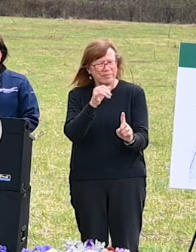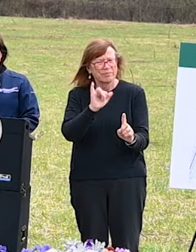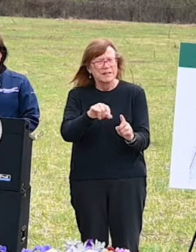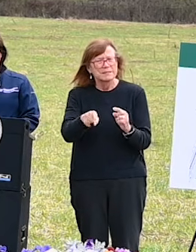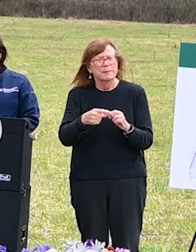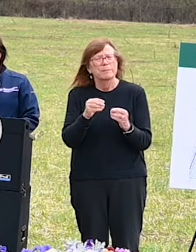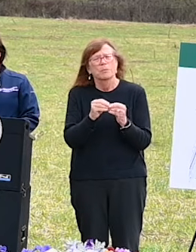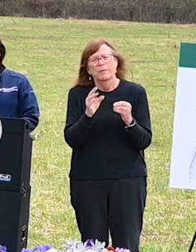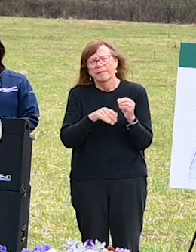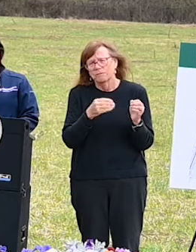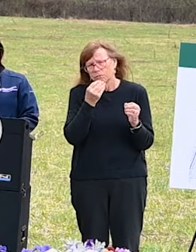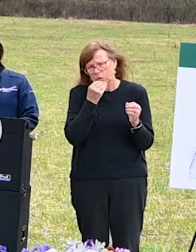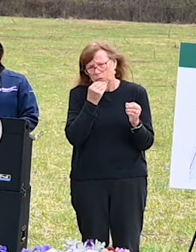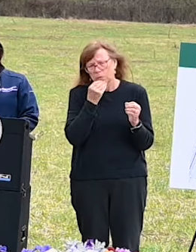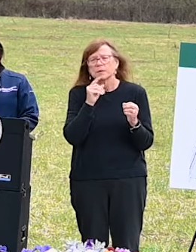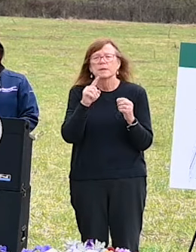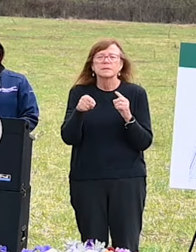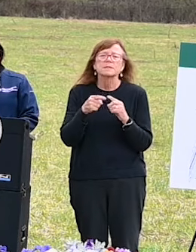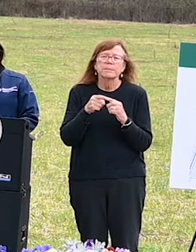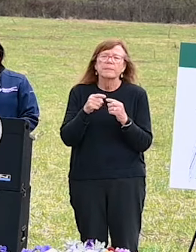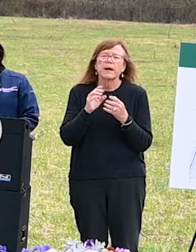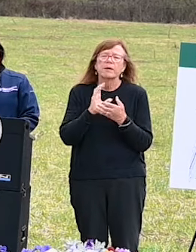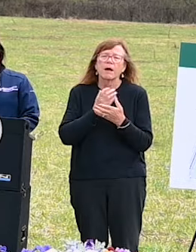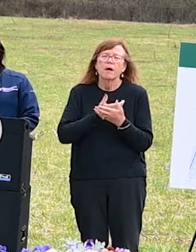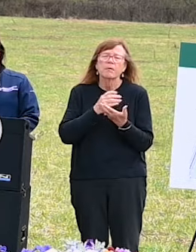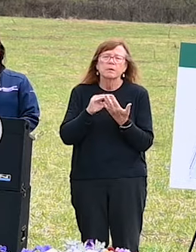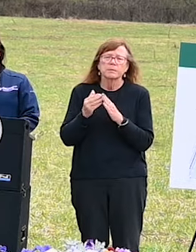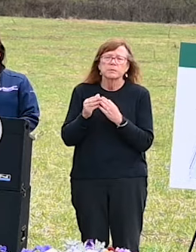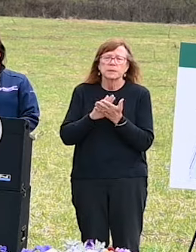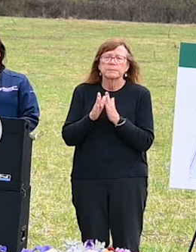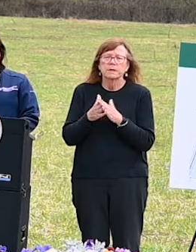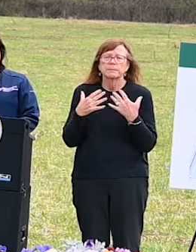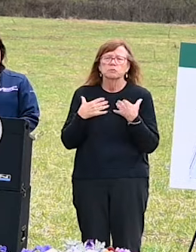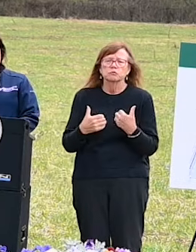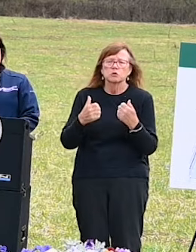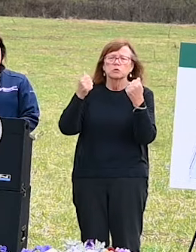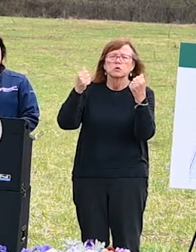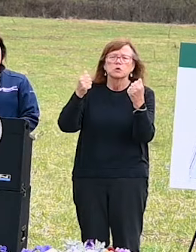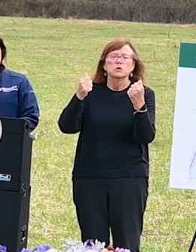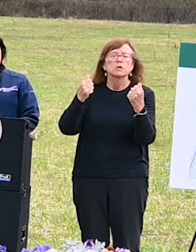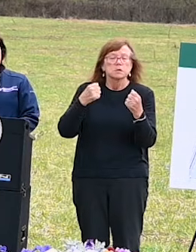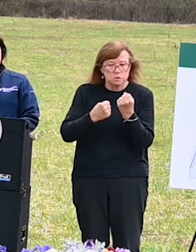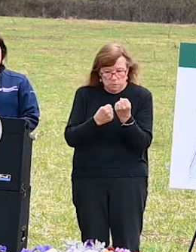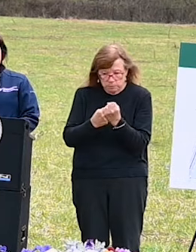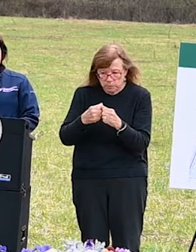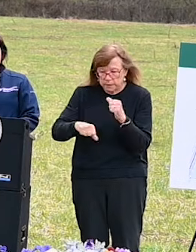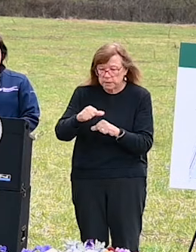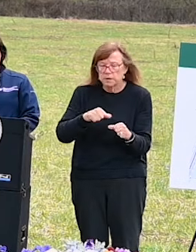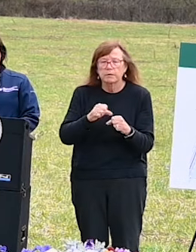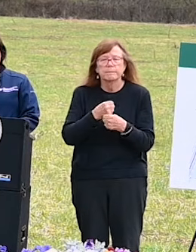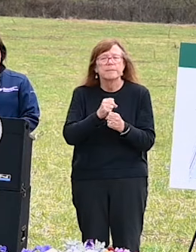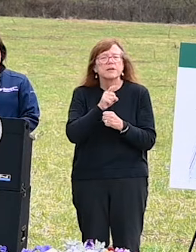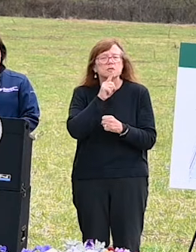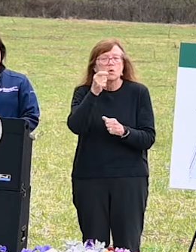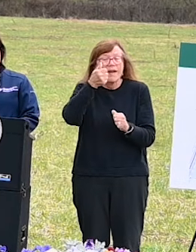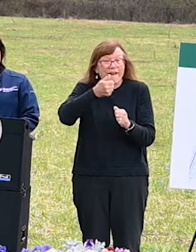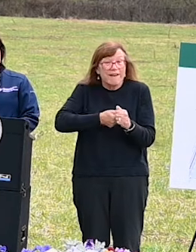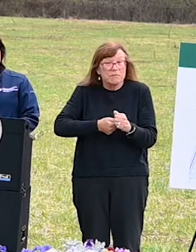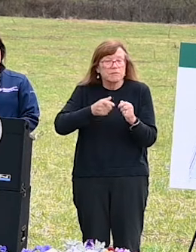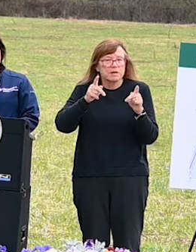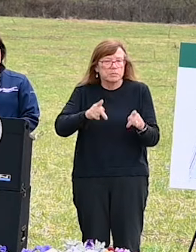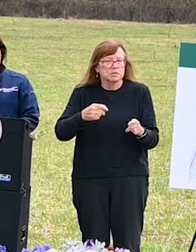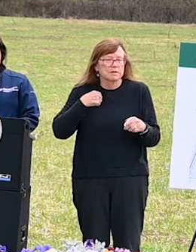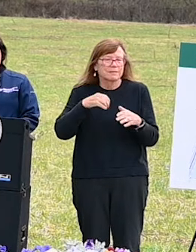more than food. It's about strengthening our community, supporting one another, and ensuring that every neighbor has access to